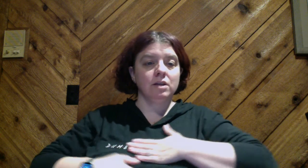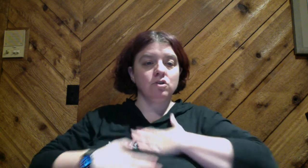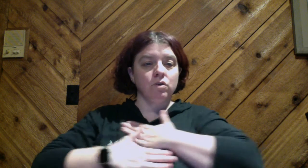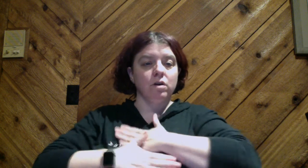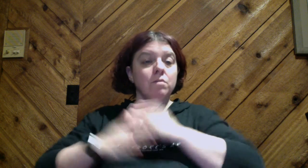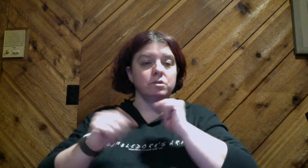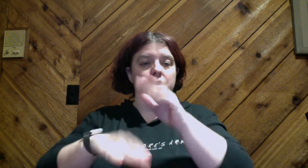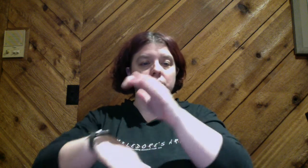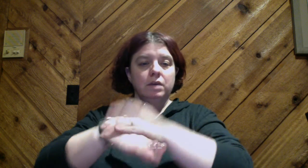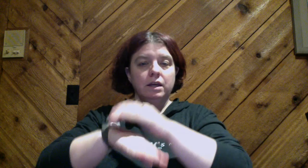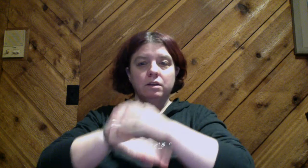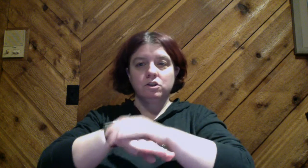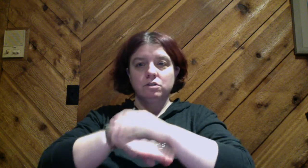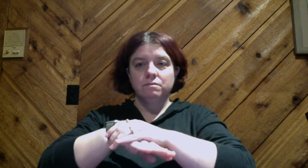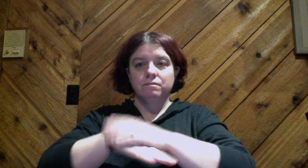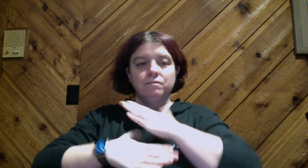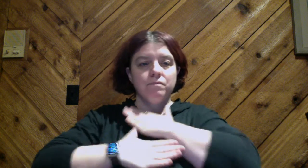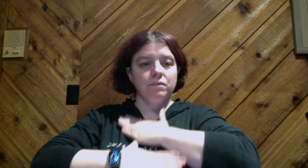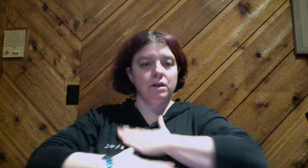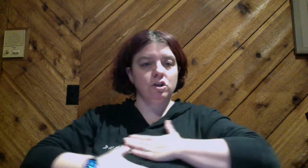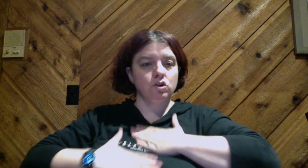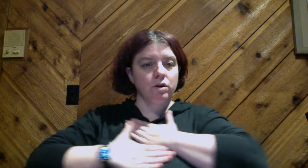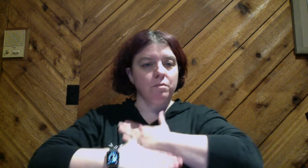Enjoy. Oh, I'm sorry. English. Enjoyable.